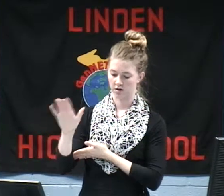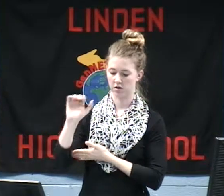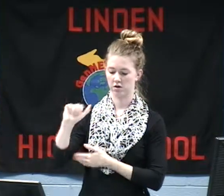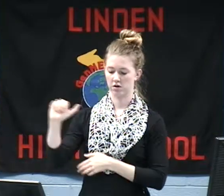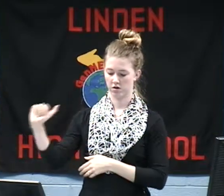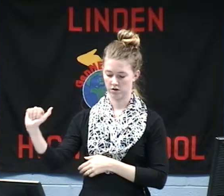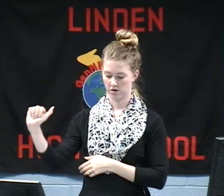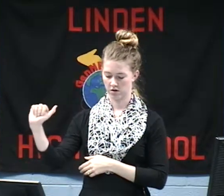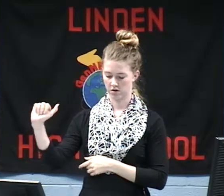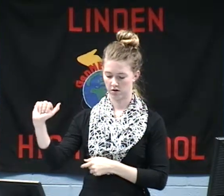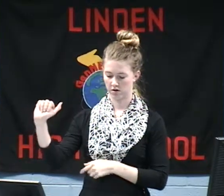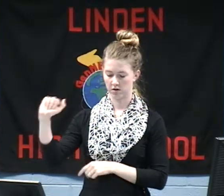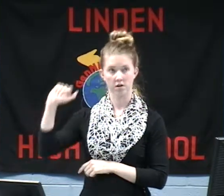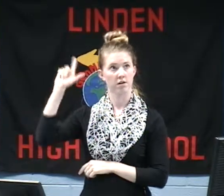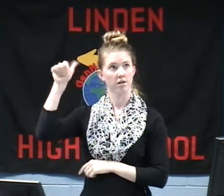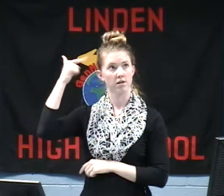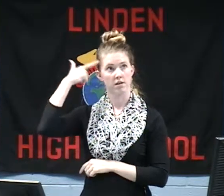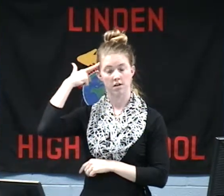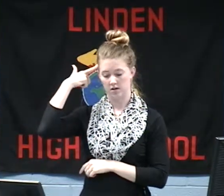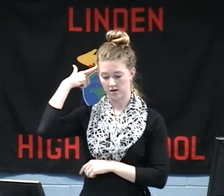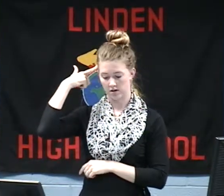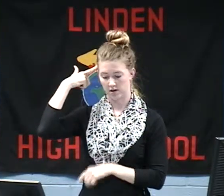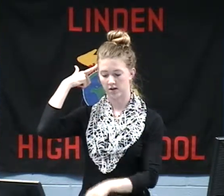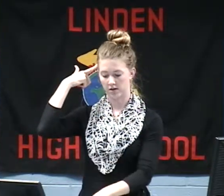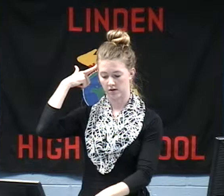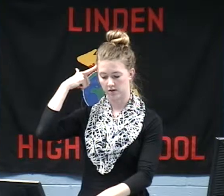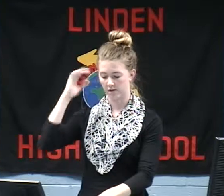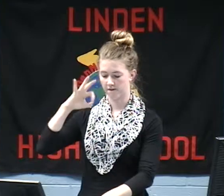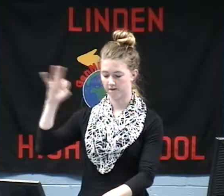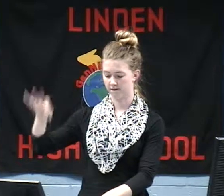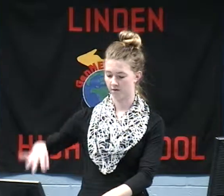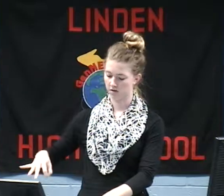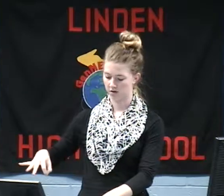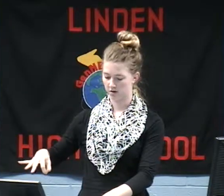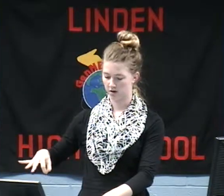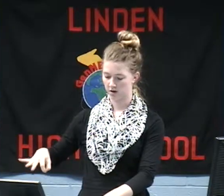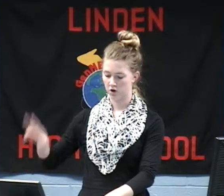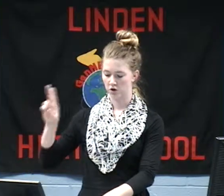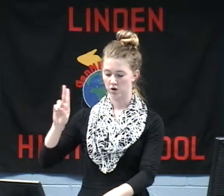college, Ann Arbor, Lansing, Flint,